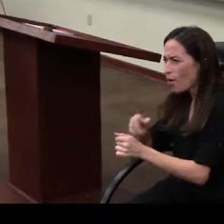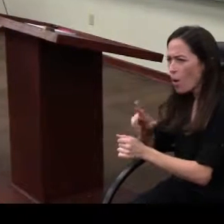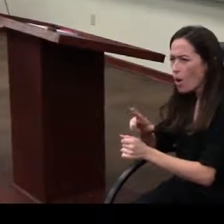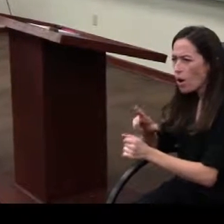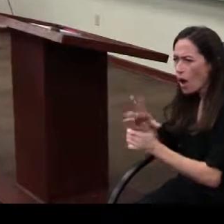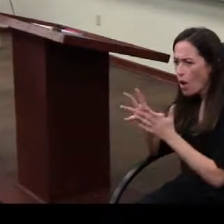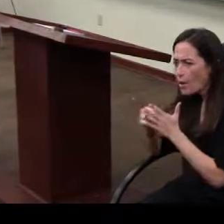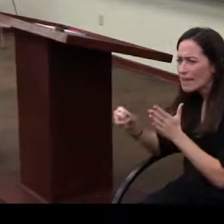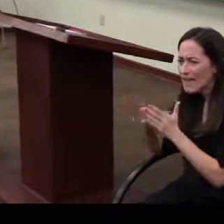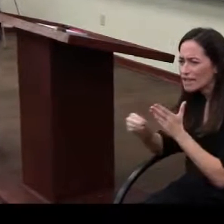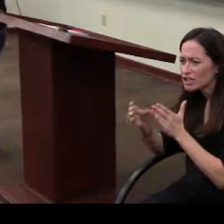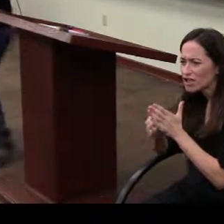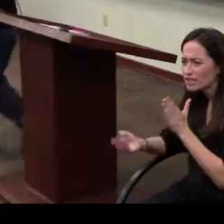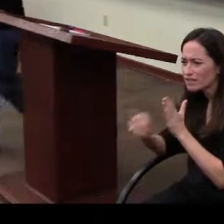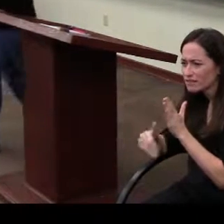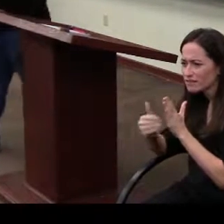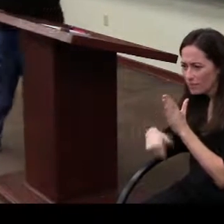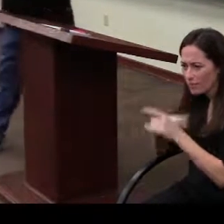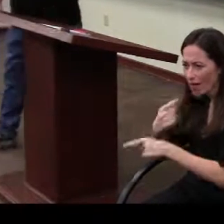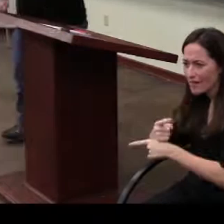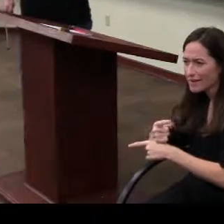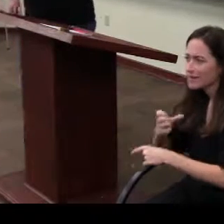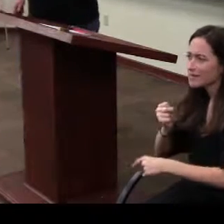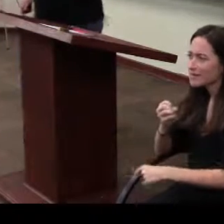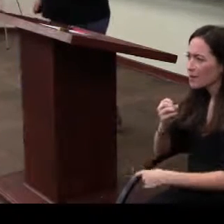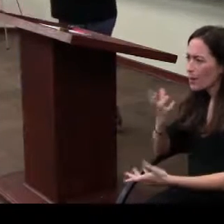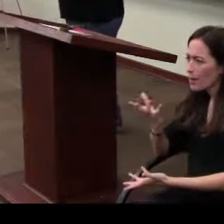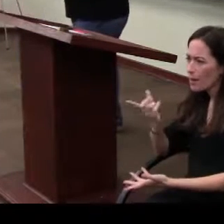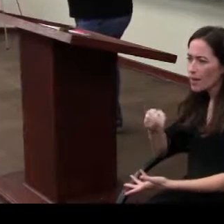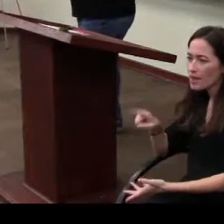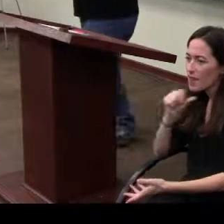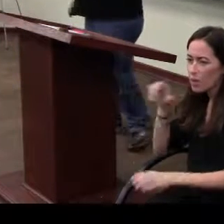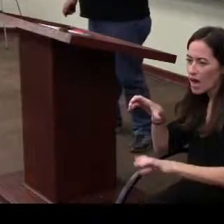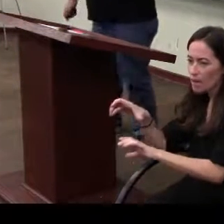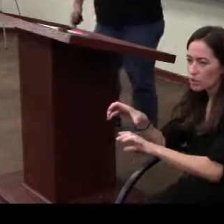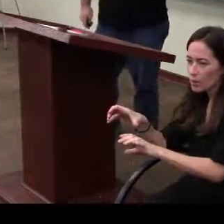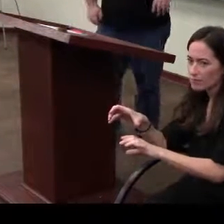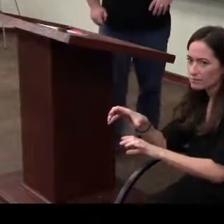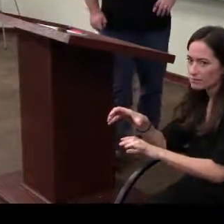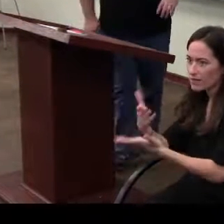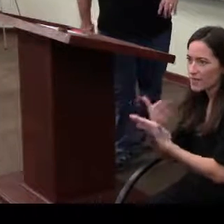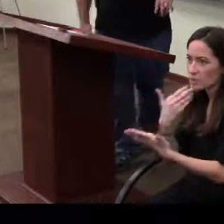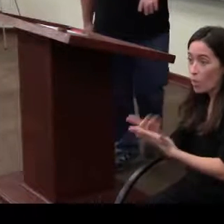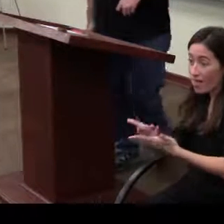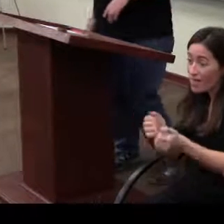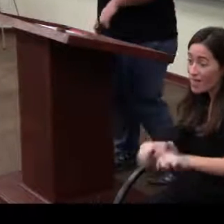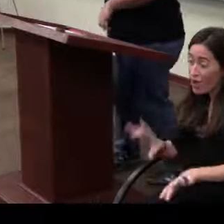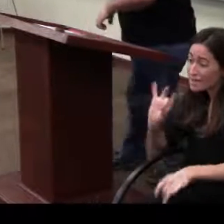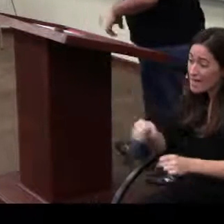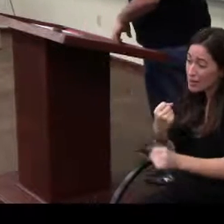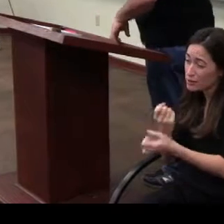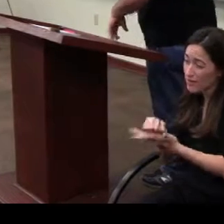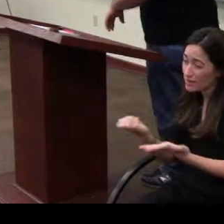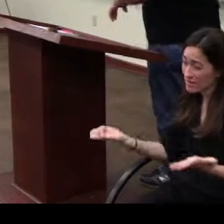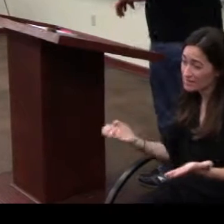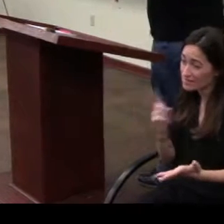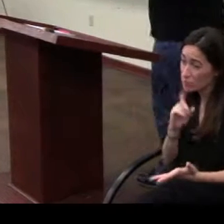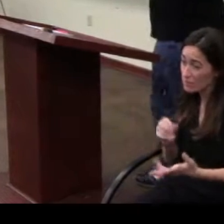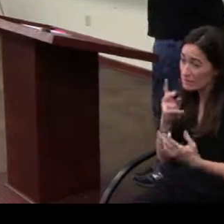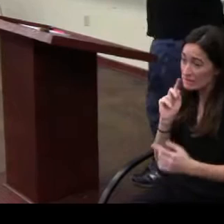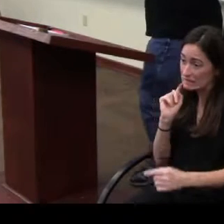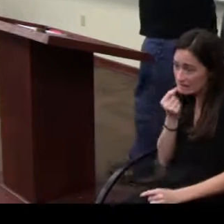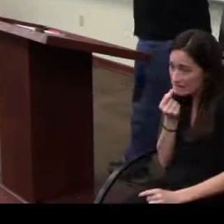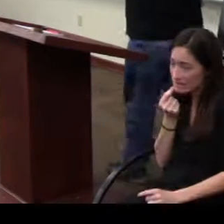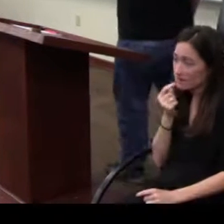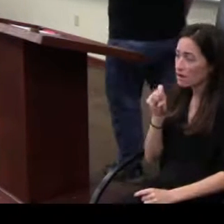a replication, right? So they were not doing things well there. Lost 8 years. That's pretty significant. Another